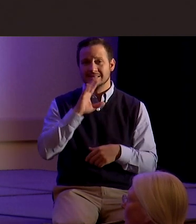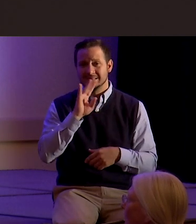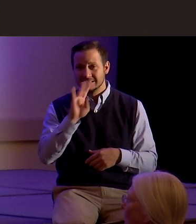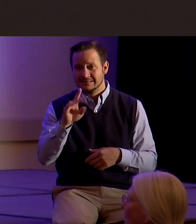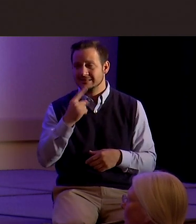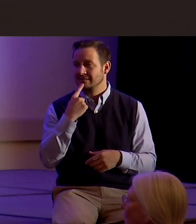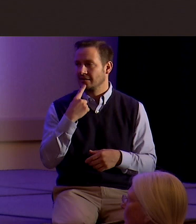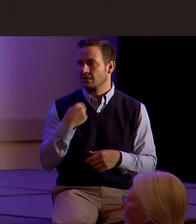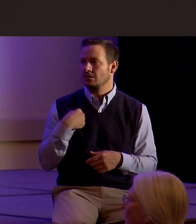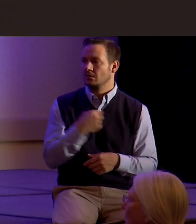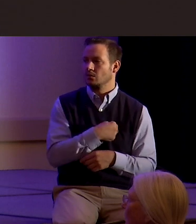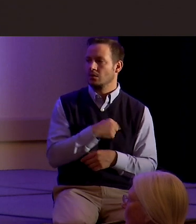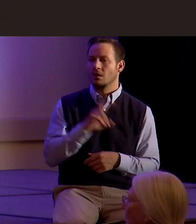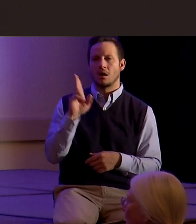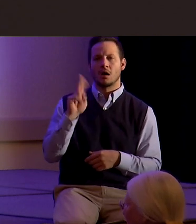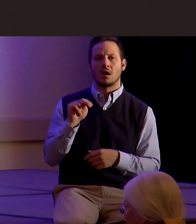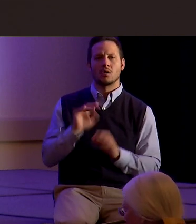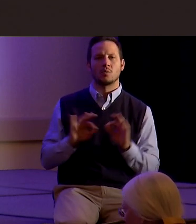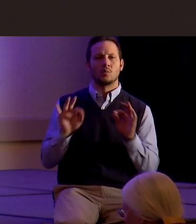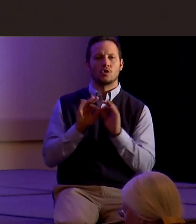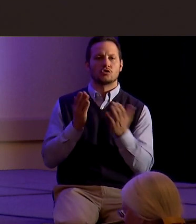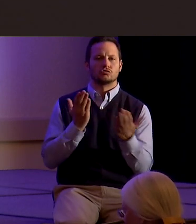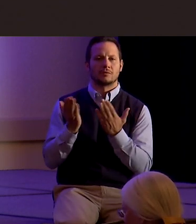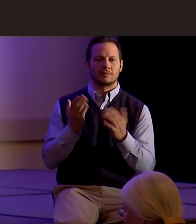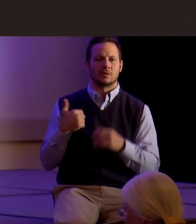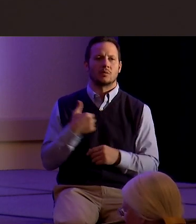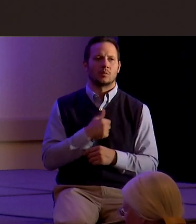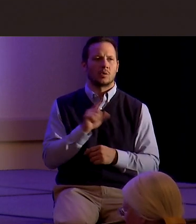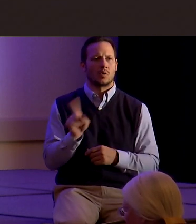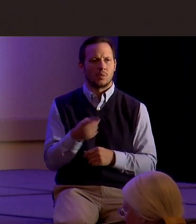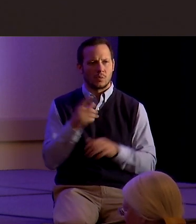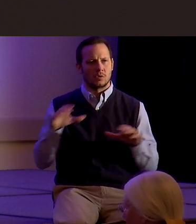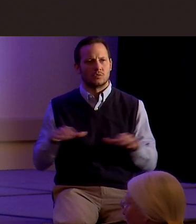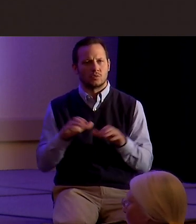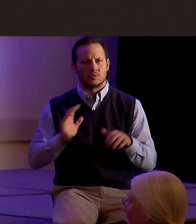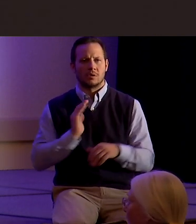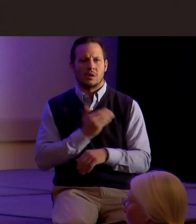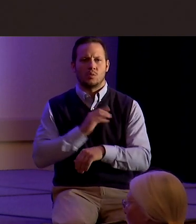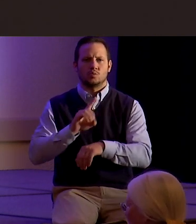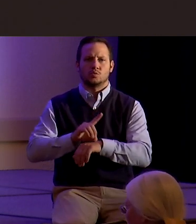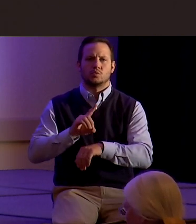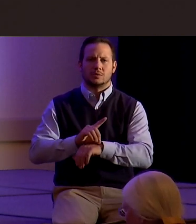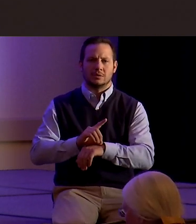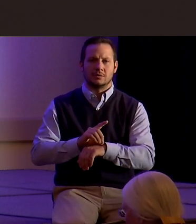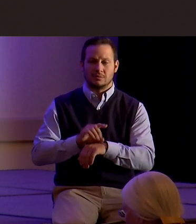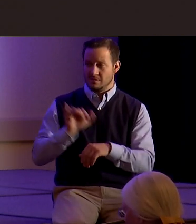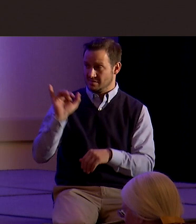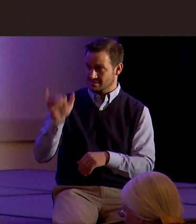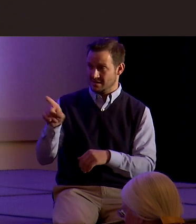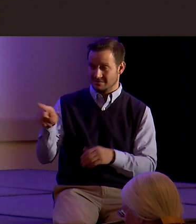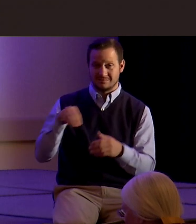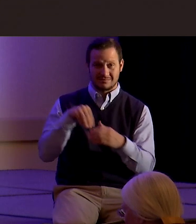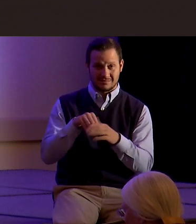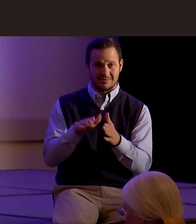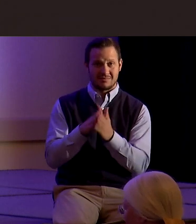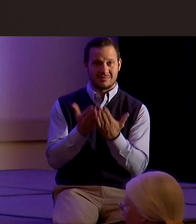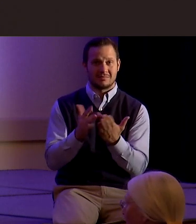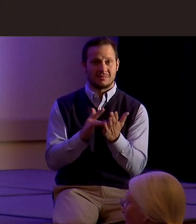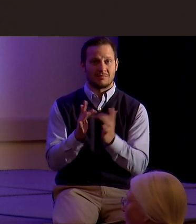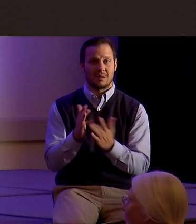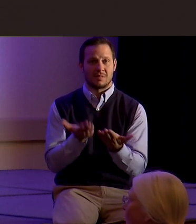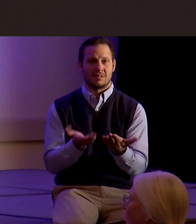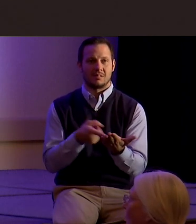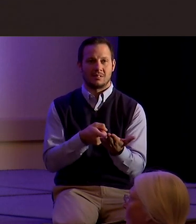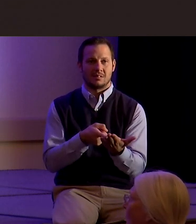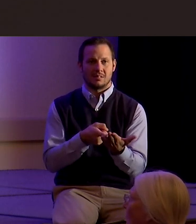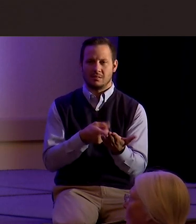are unworthy servants, we have only done our duty. It's in the Bible. It's there. No matter how